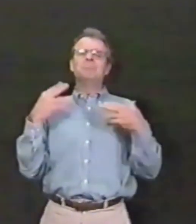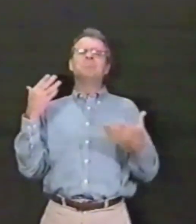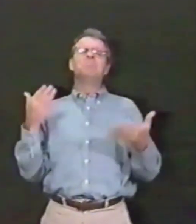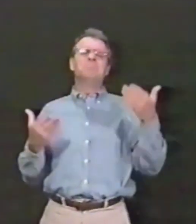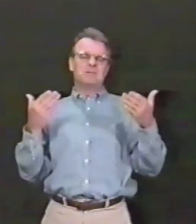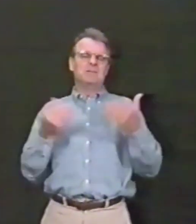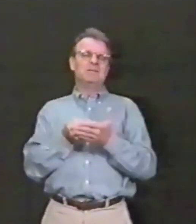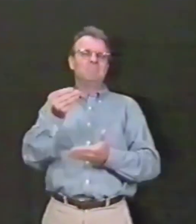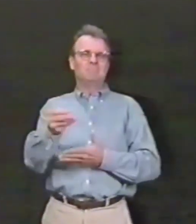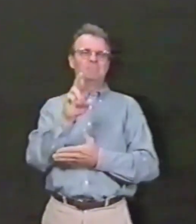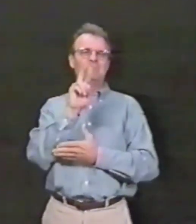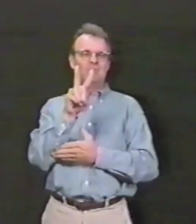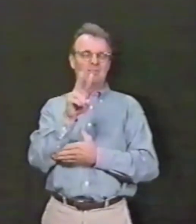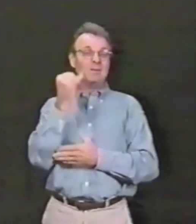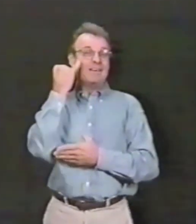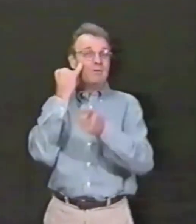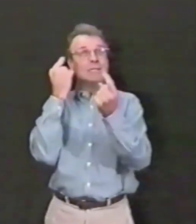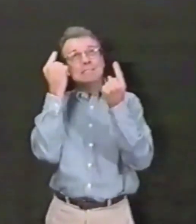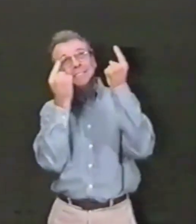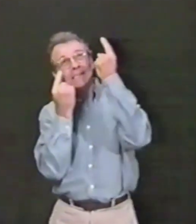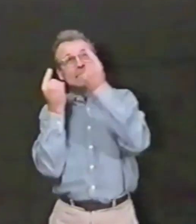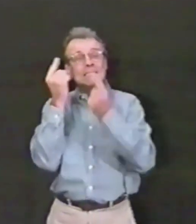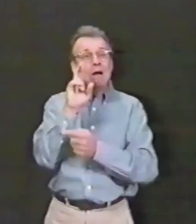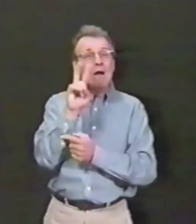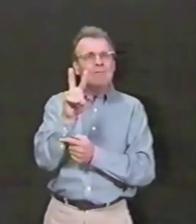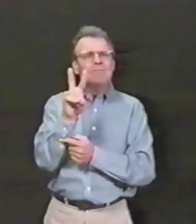But if your kids are